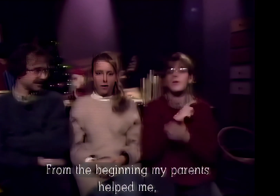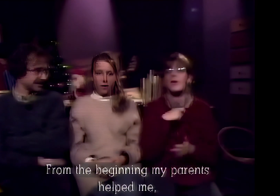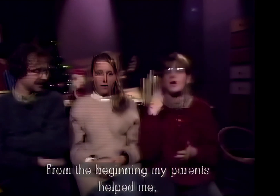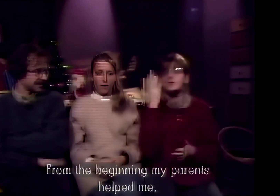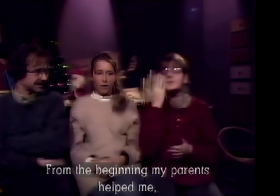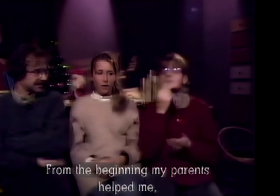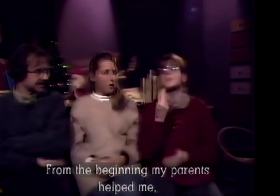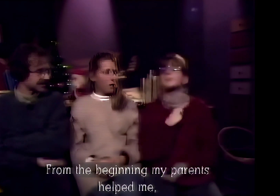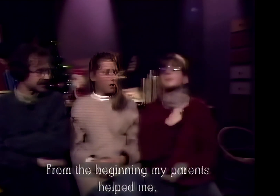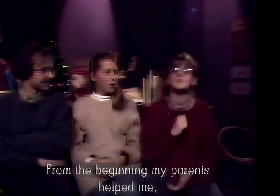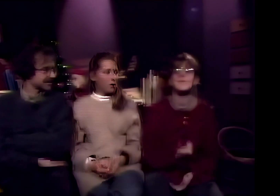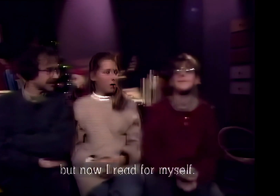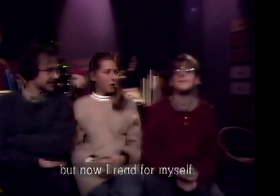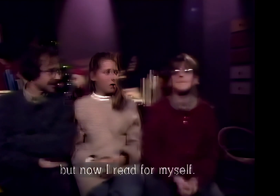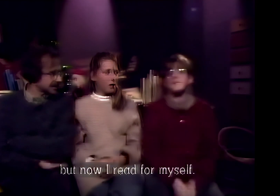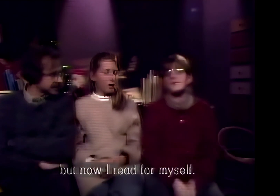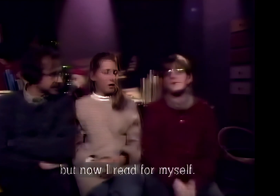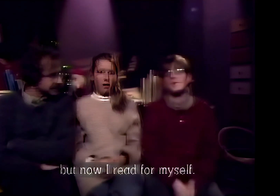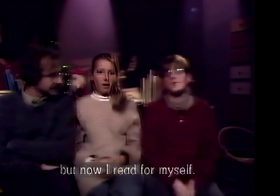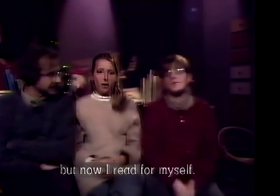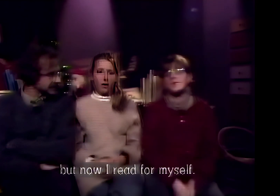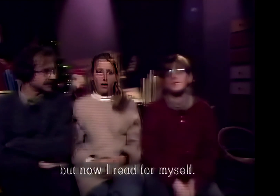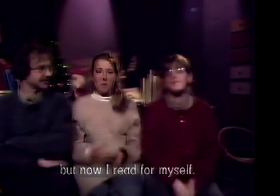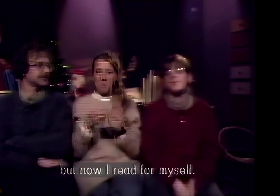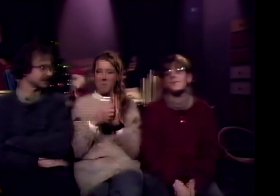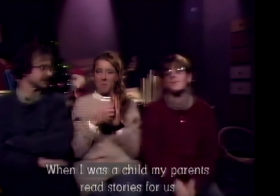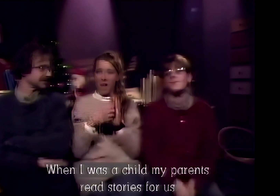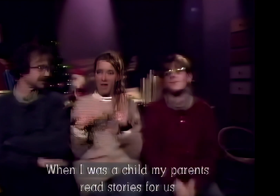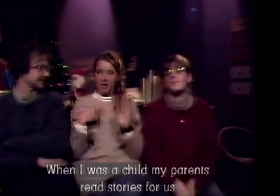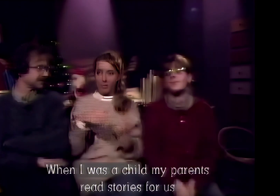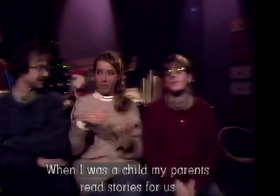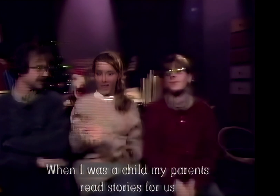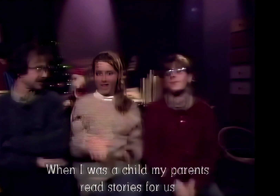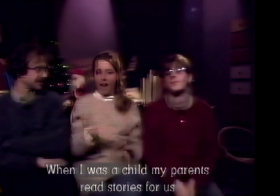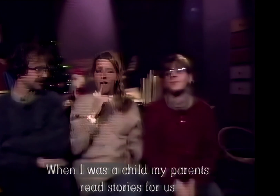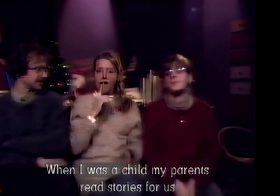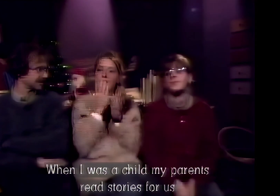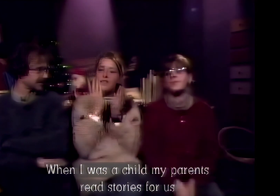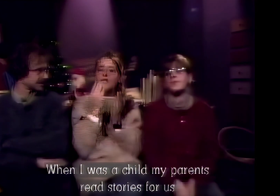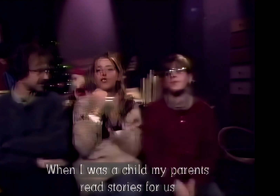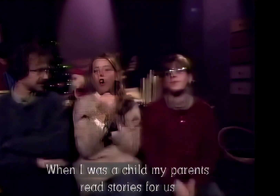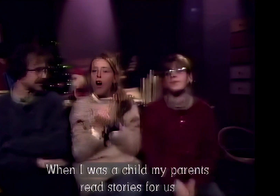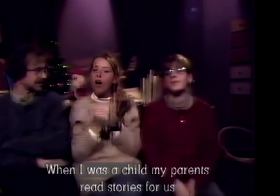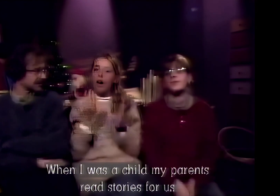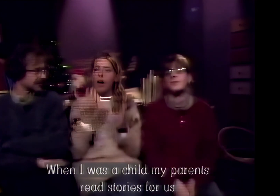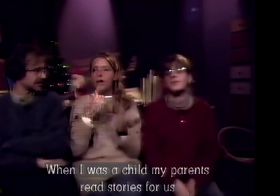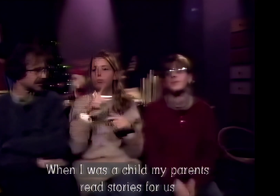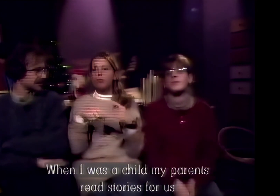From the beginning, my parents helped me, but nowadays I'm read myself. And when I was a child,